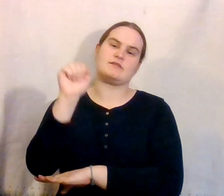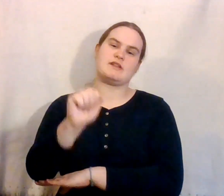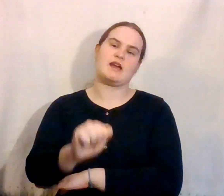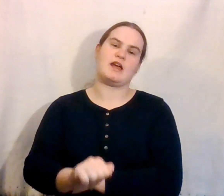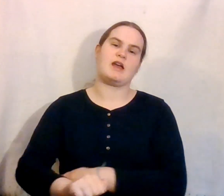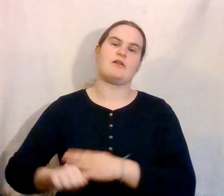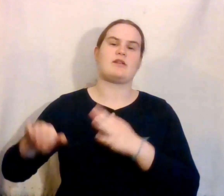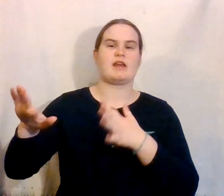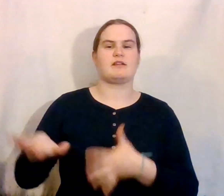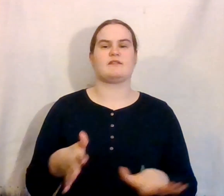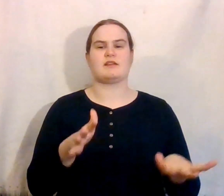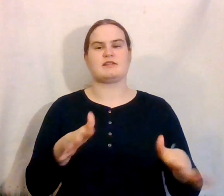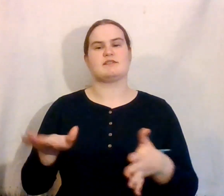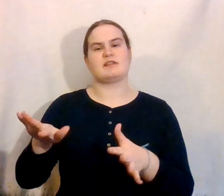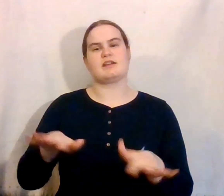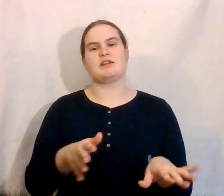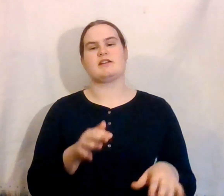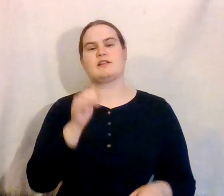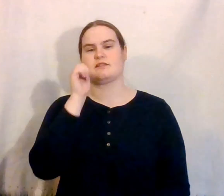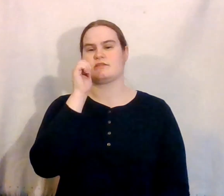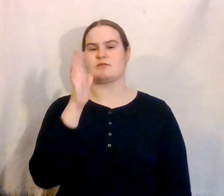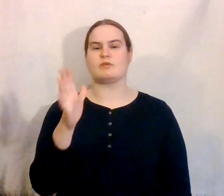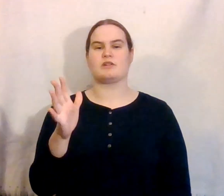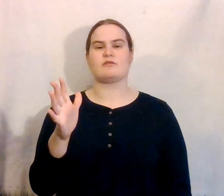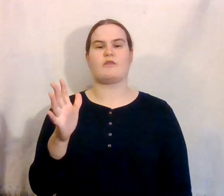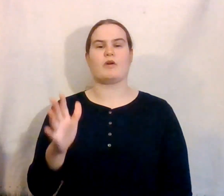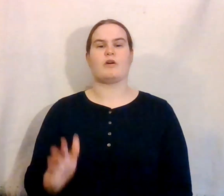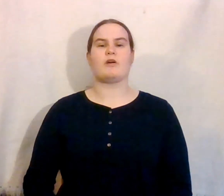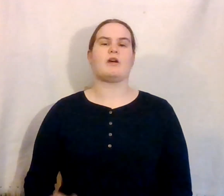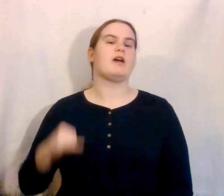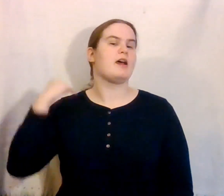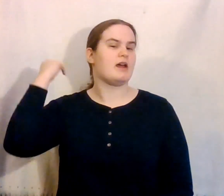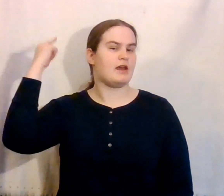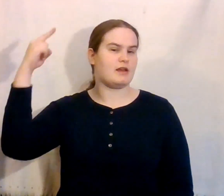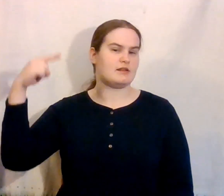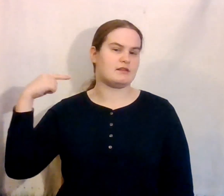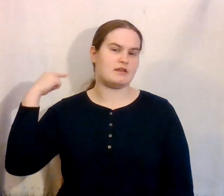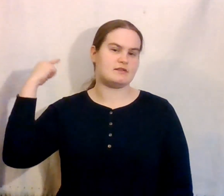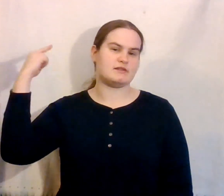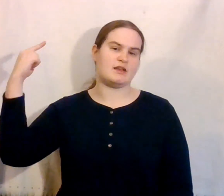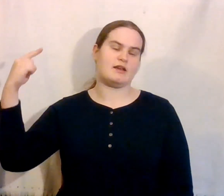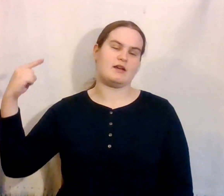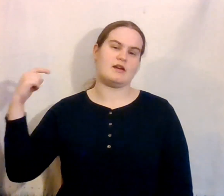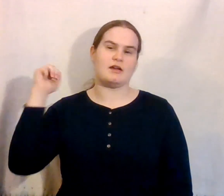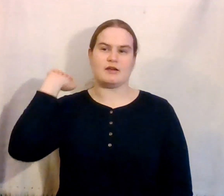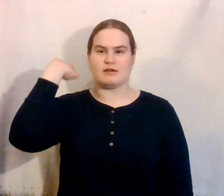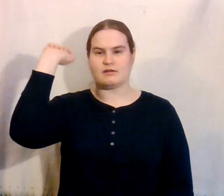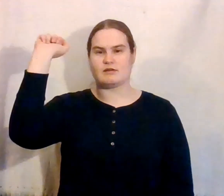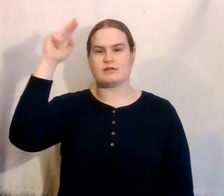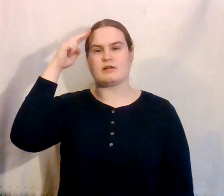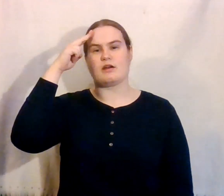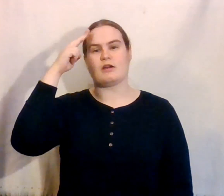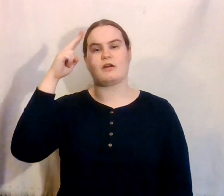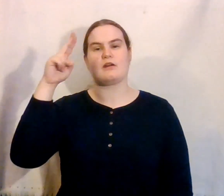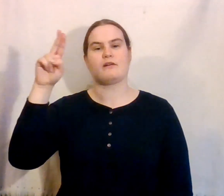down and the Seas will fall at the sound all